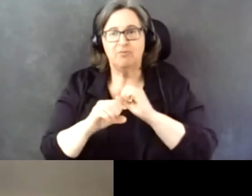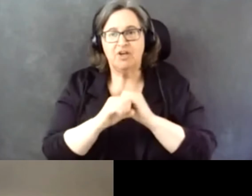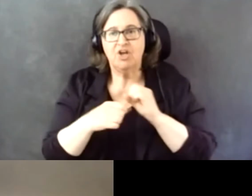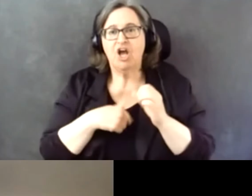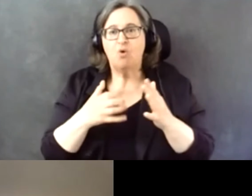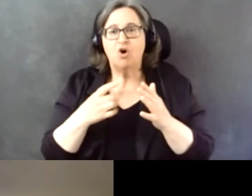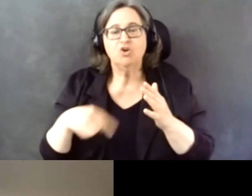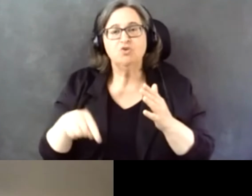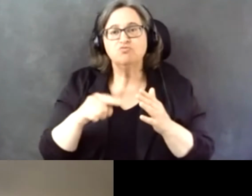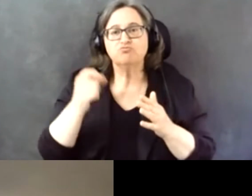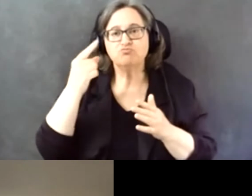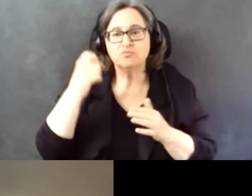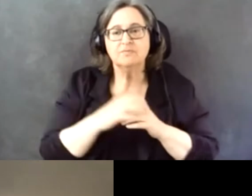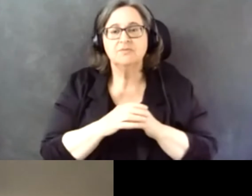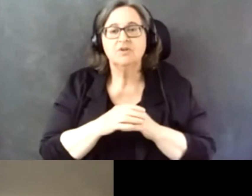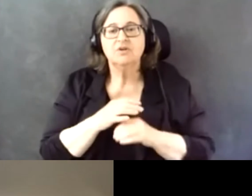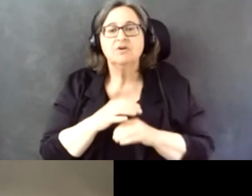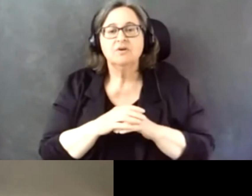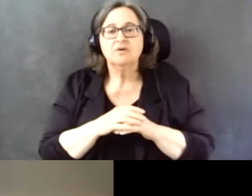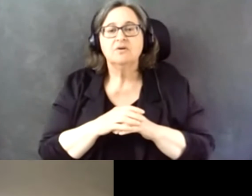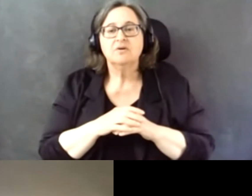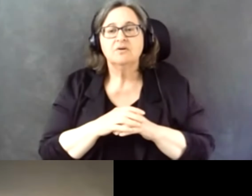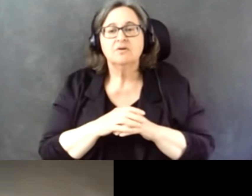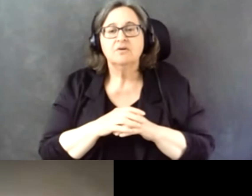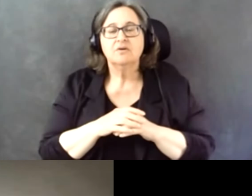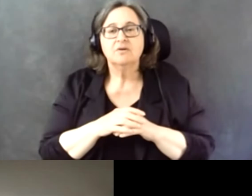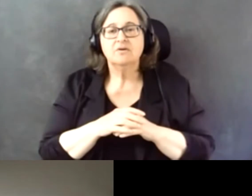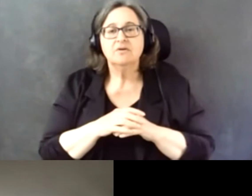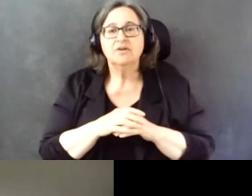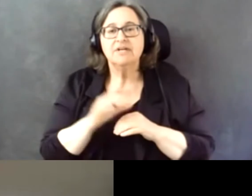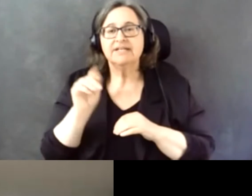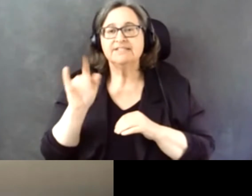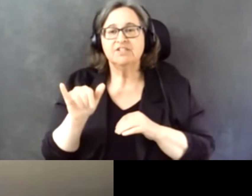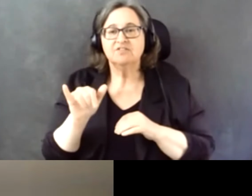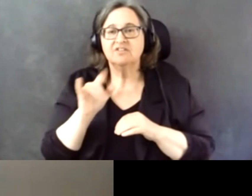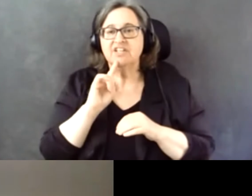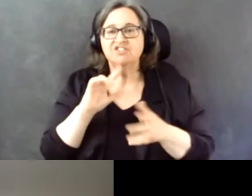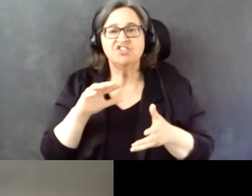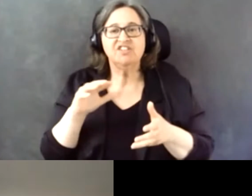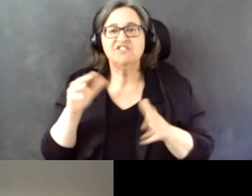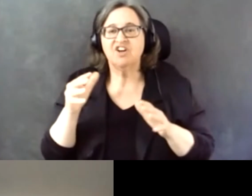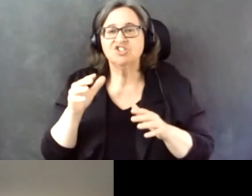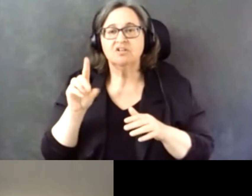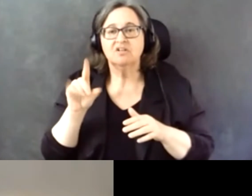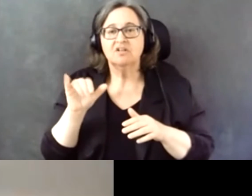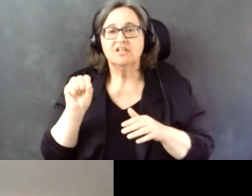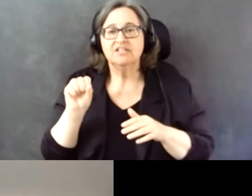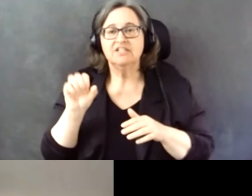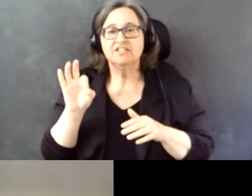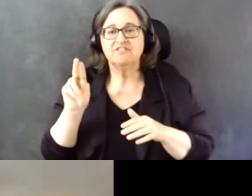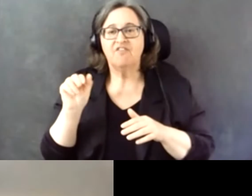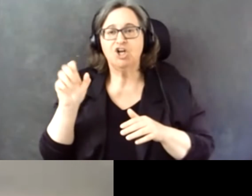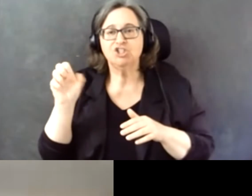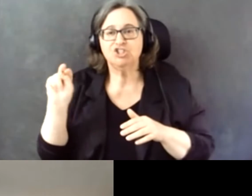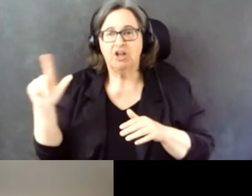to resonate with people our city uh the city is dysfunctional and that dysfunction dysfunctionality